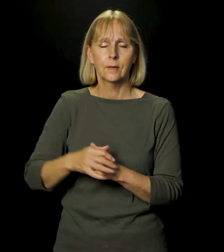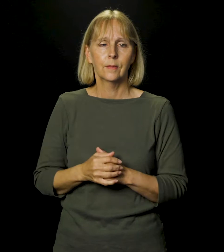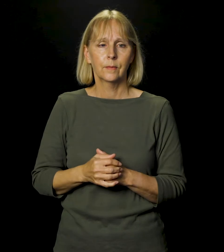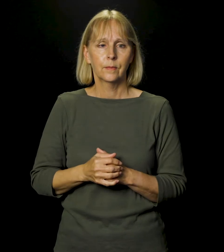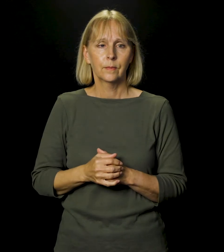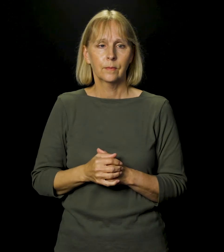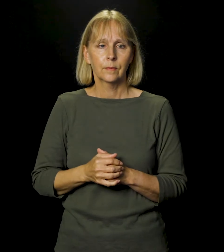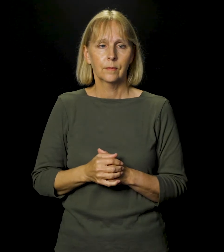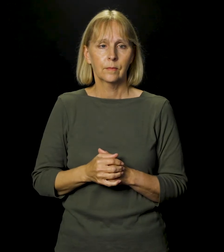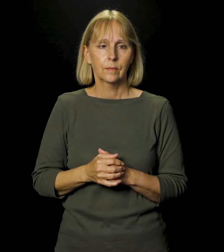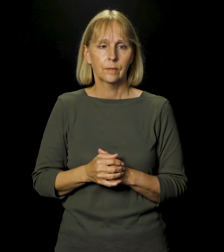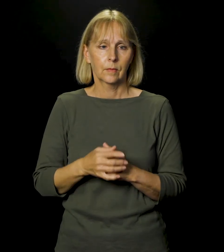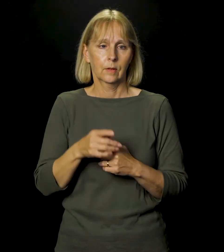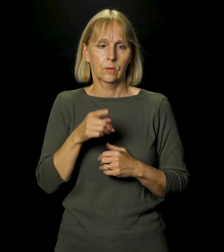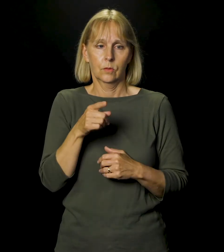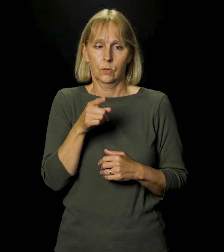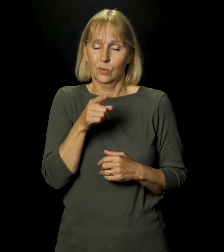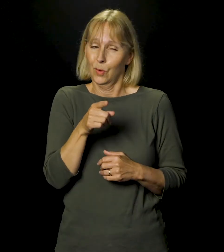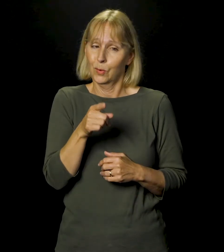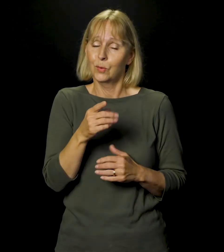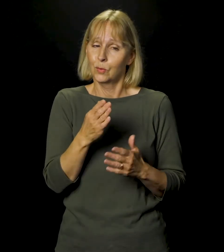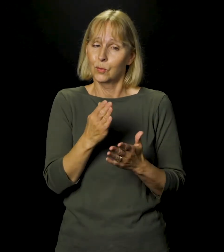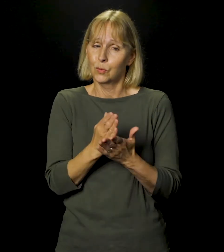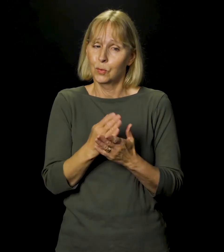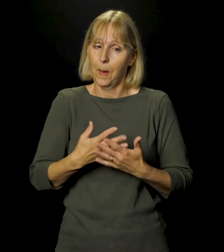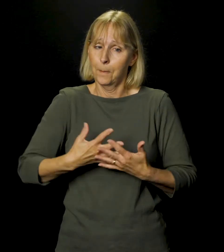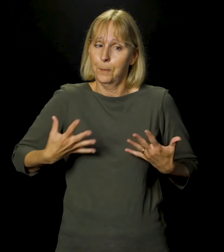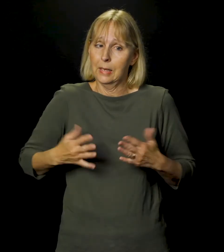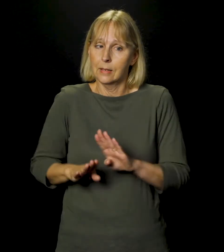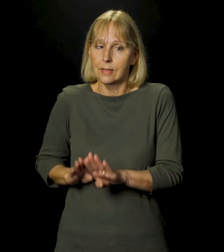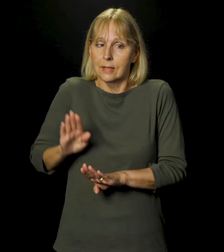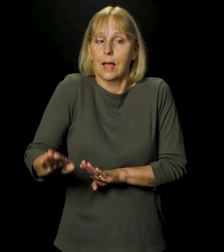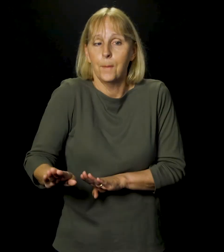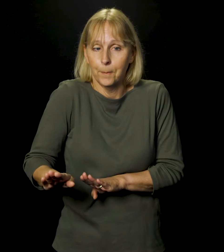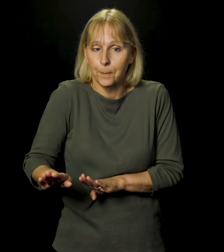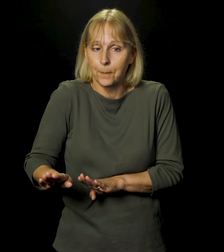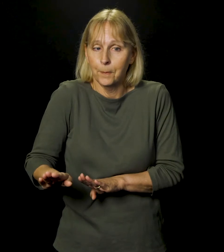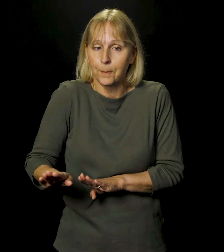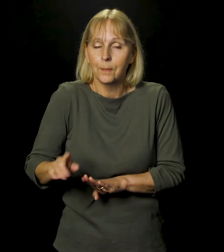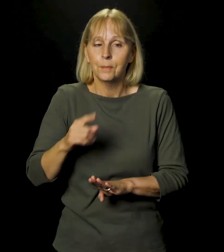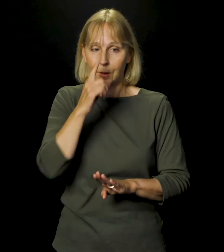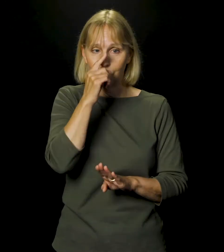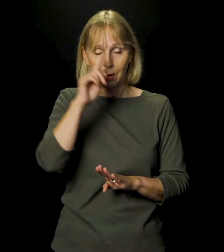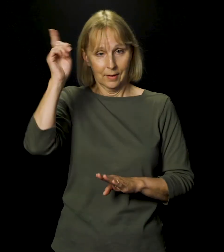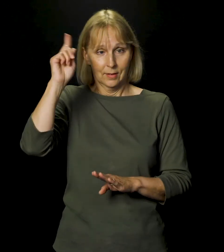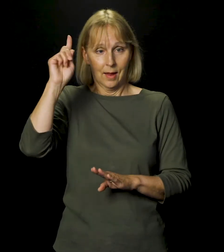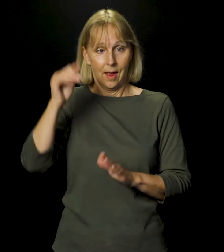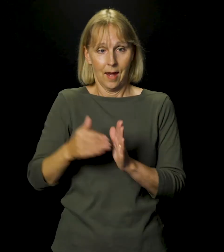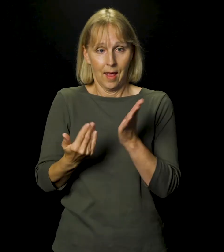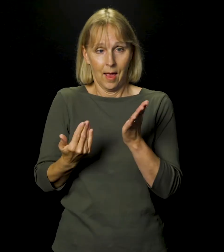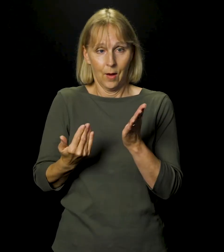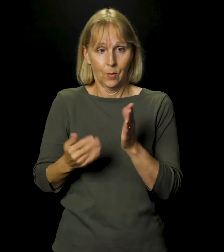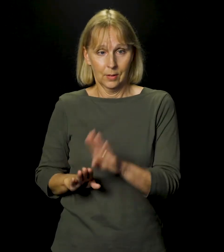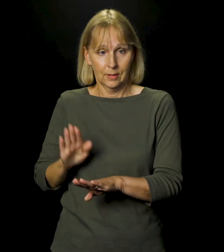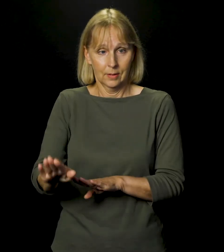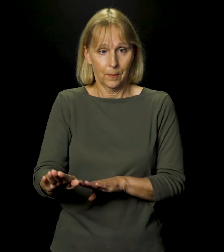And it'll require a radical step from you, but a radical step you can take right now. And if you